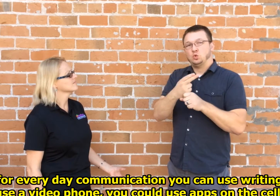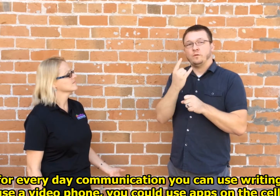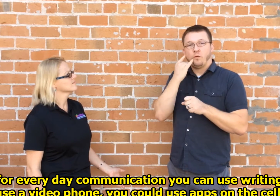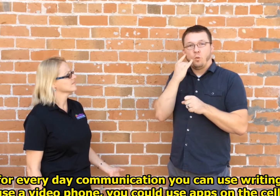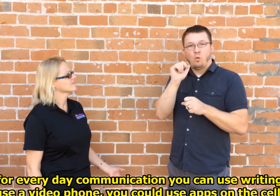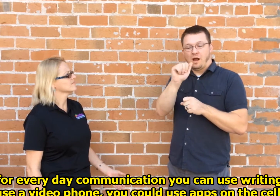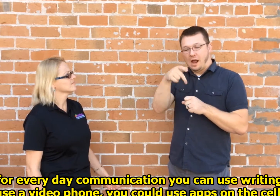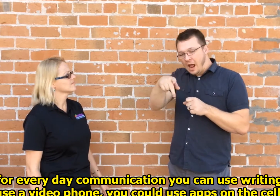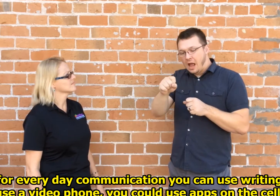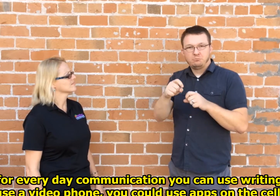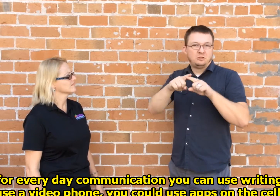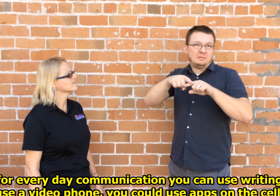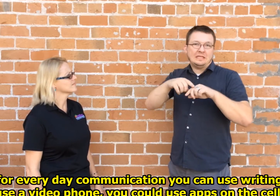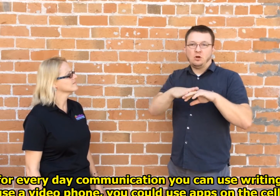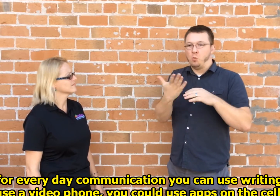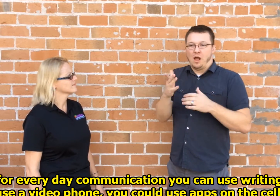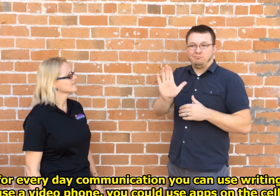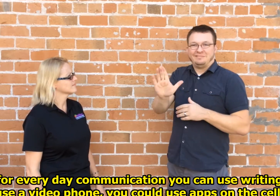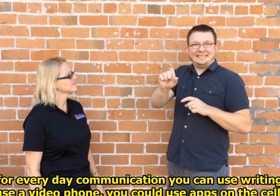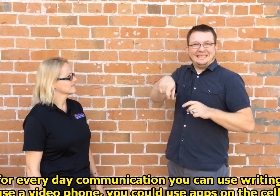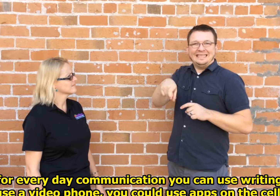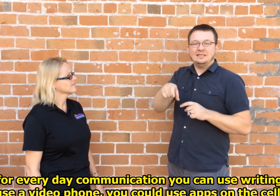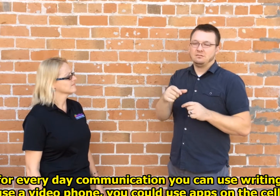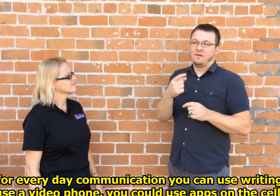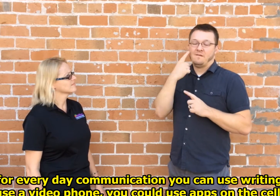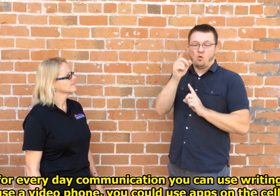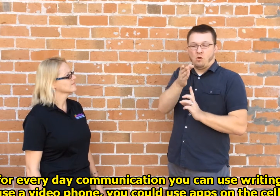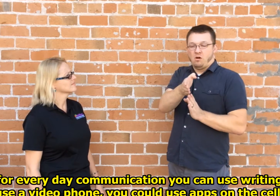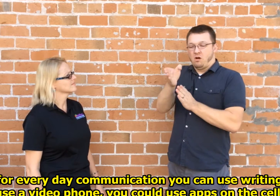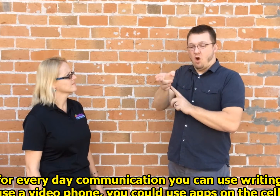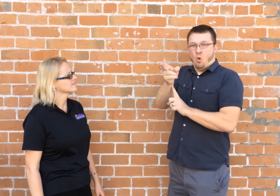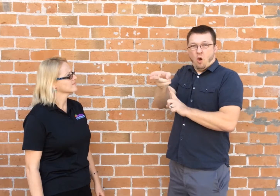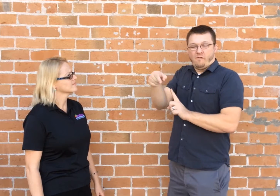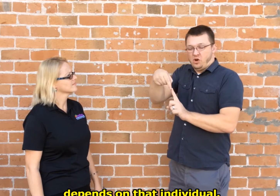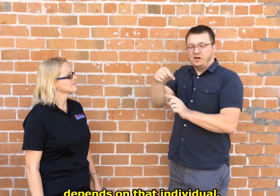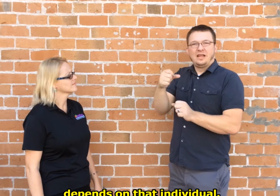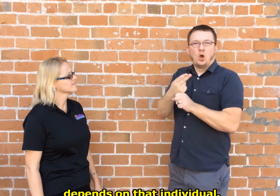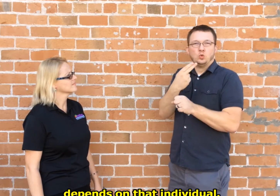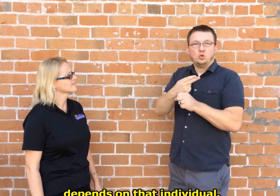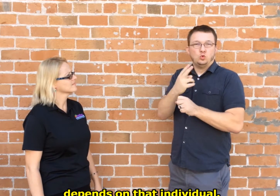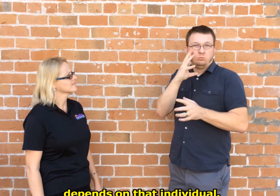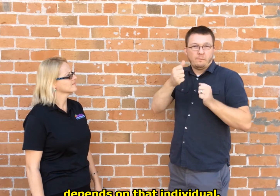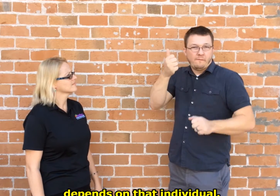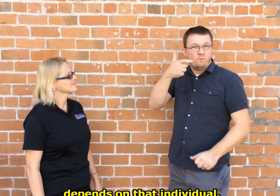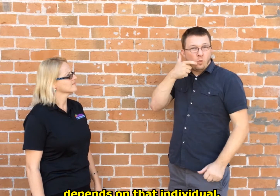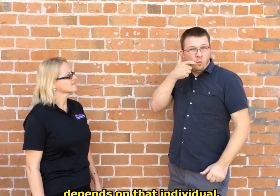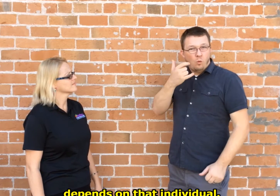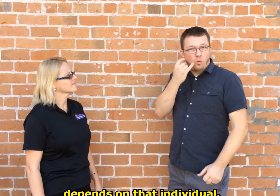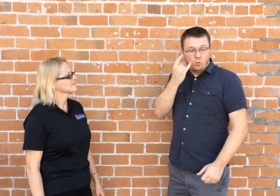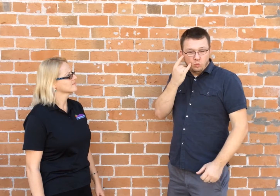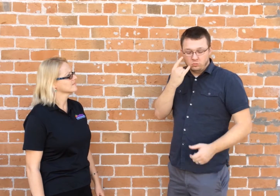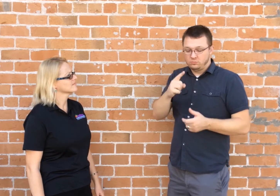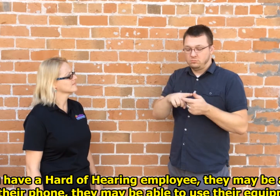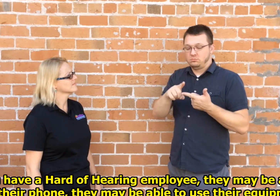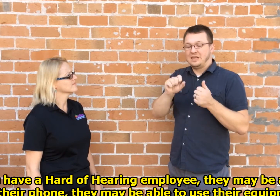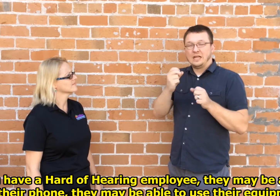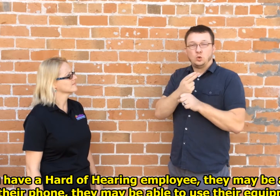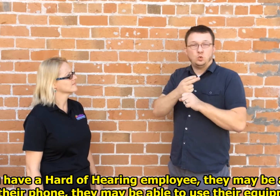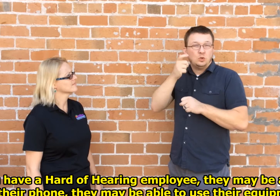video phone, you could use apps on the cell phone. Depends on that individual. If you have a hard of